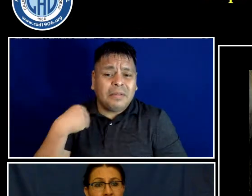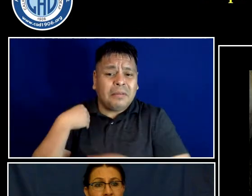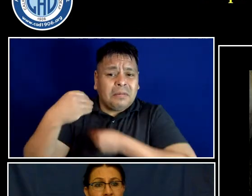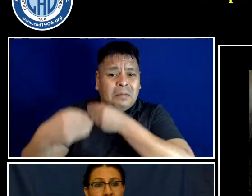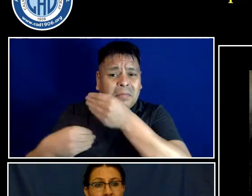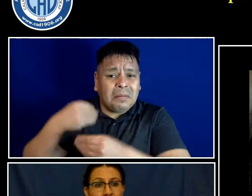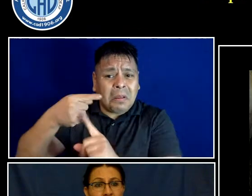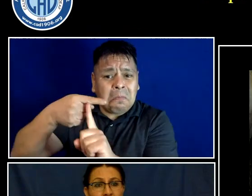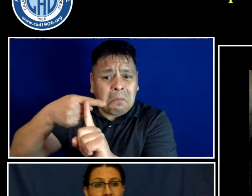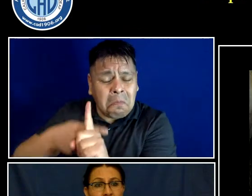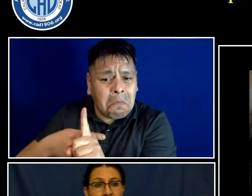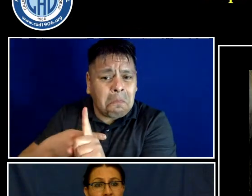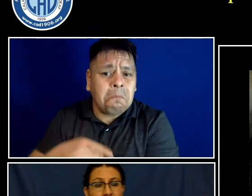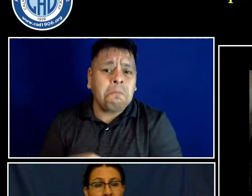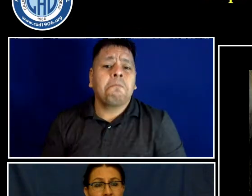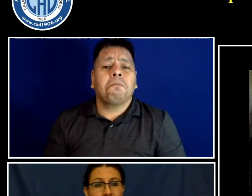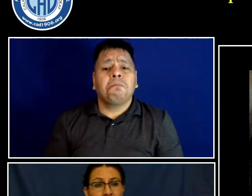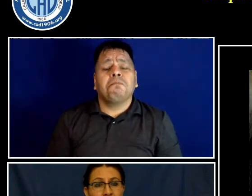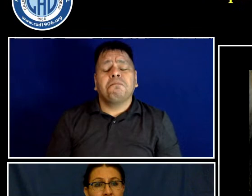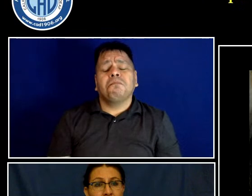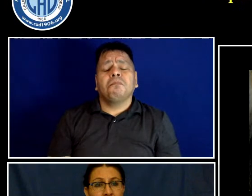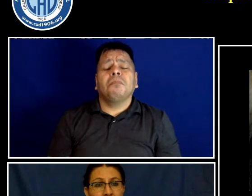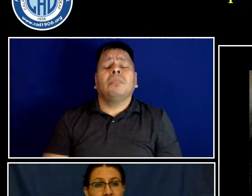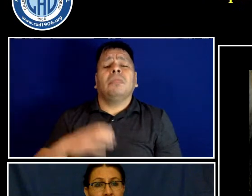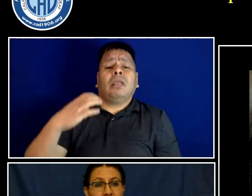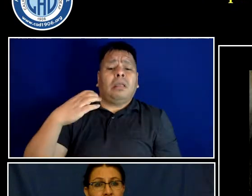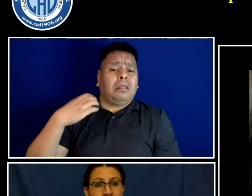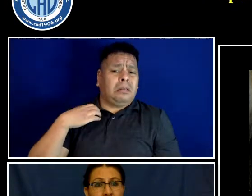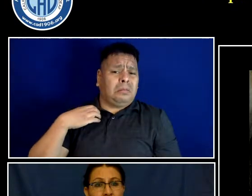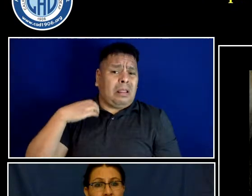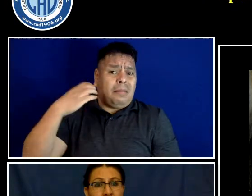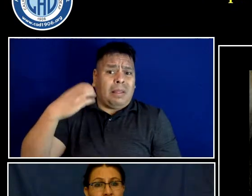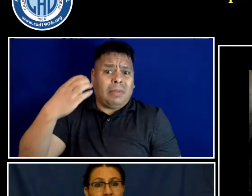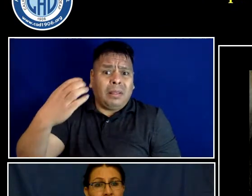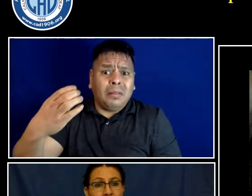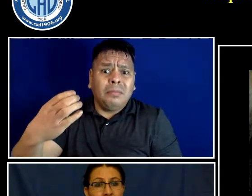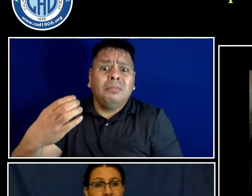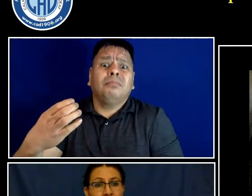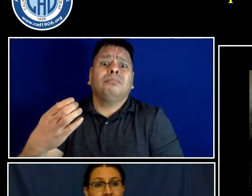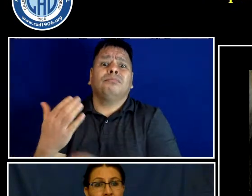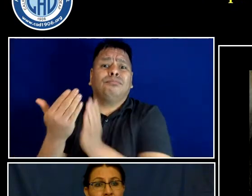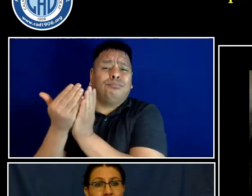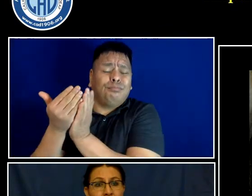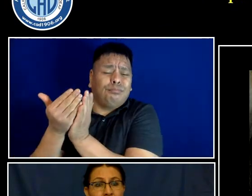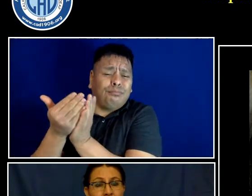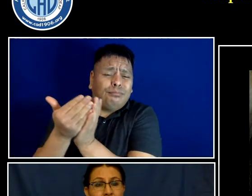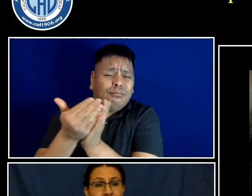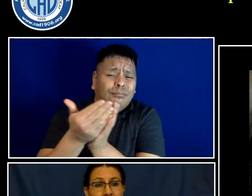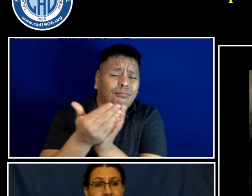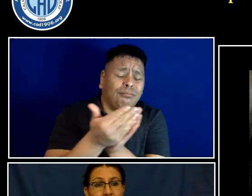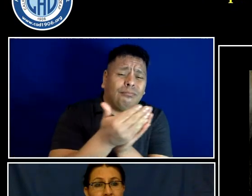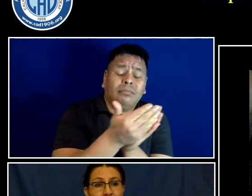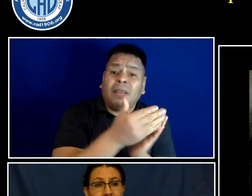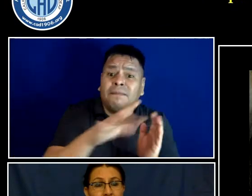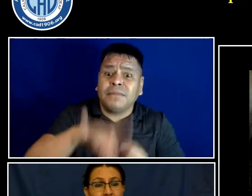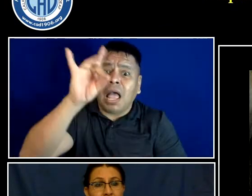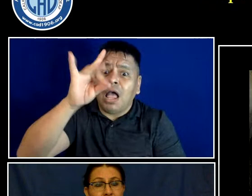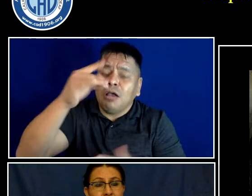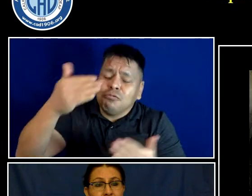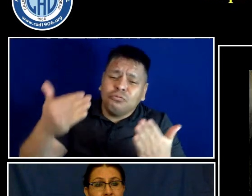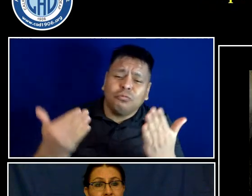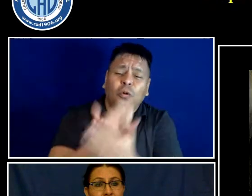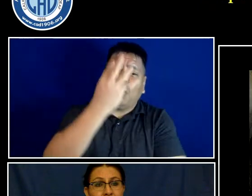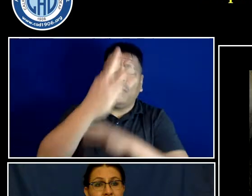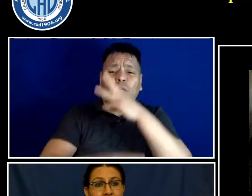which is a day that honors Columbus Day in the month of Hispanic Heritage